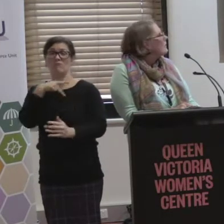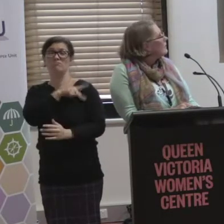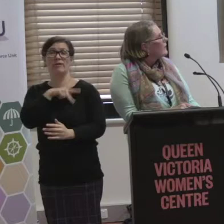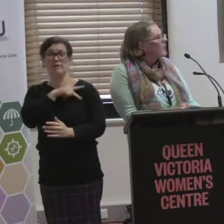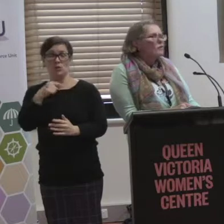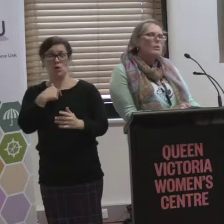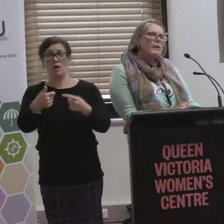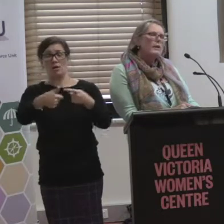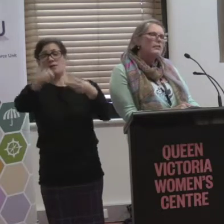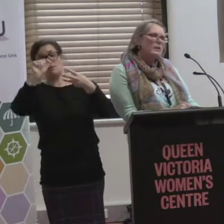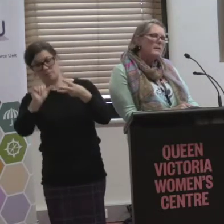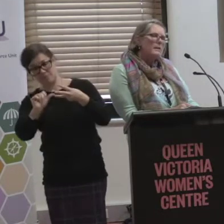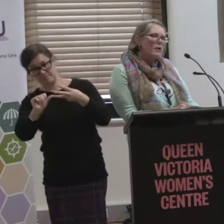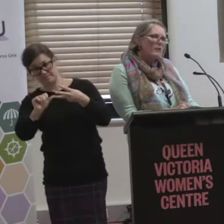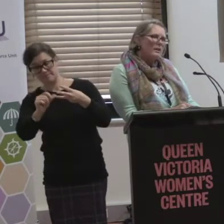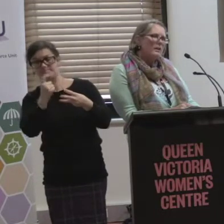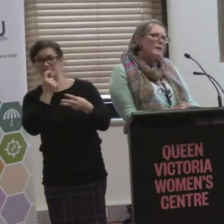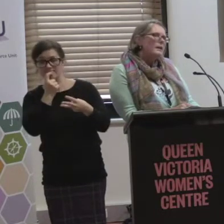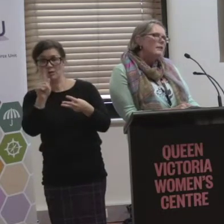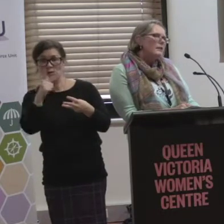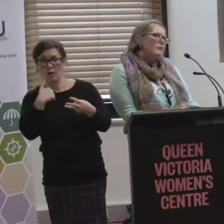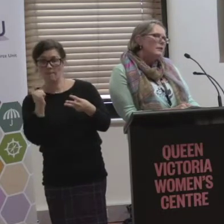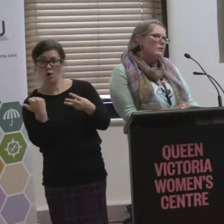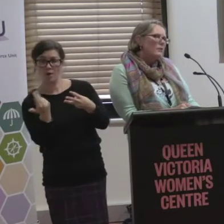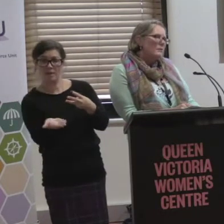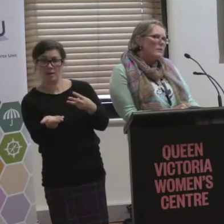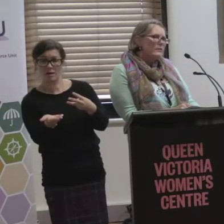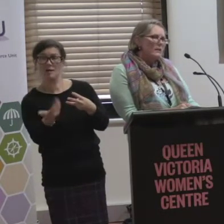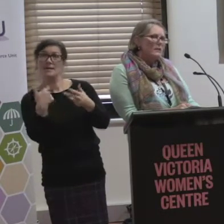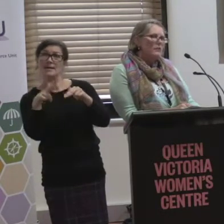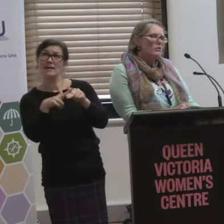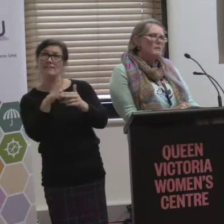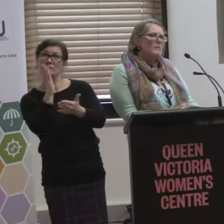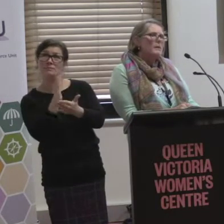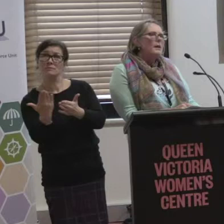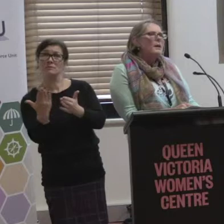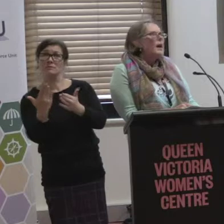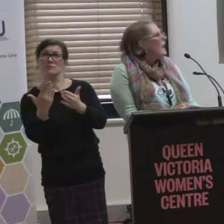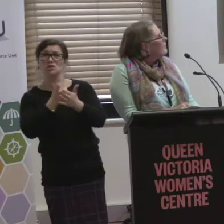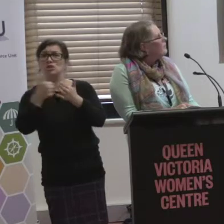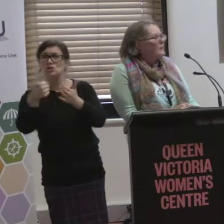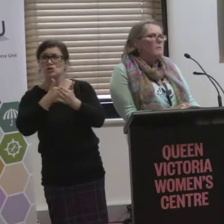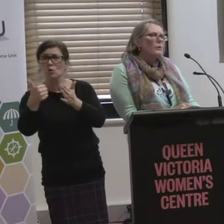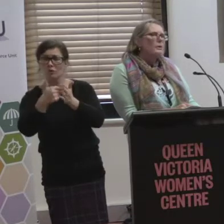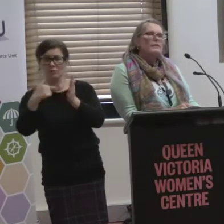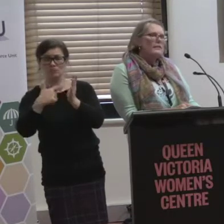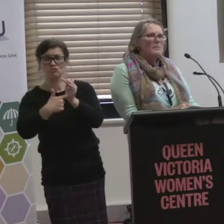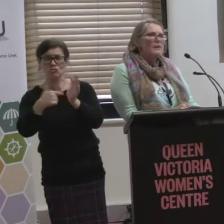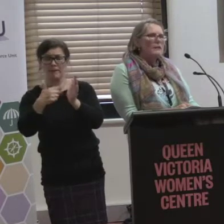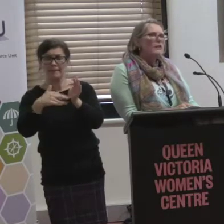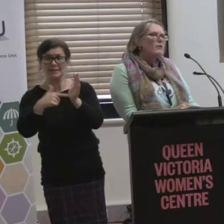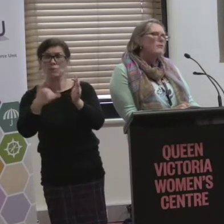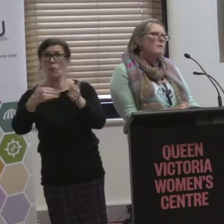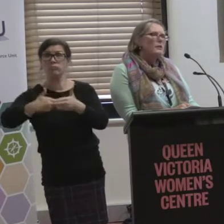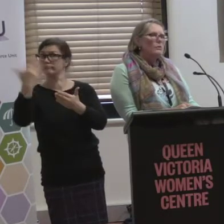distinguishing clarification on whether the treatment they're offering is routine treatment or significant treatment. Up until that point, it doesn't